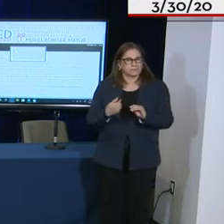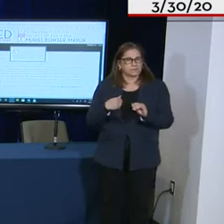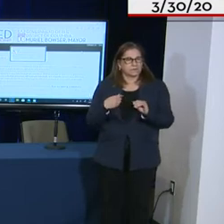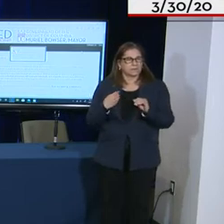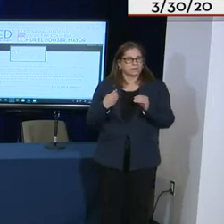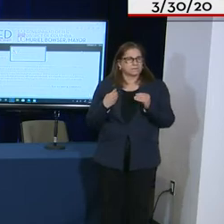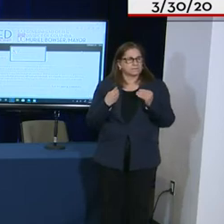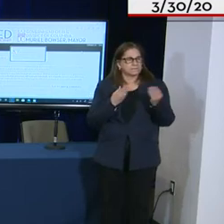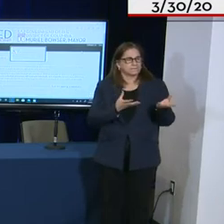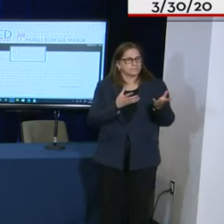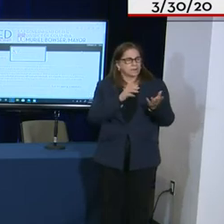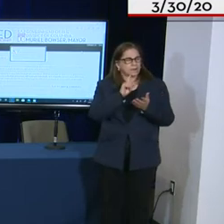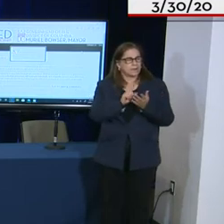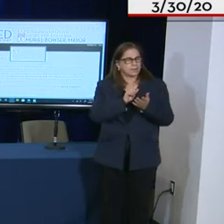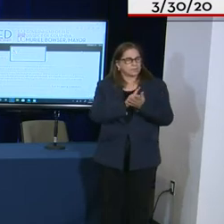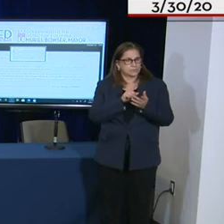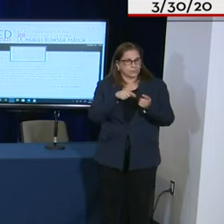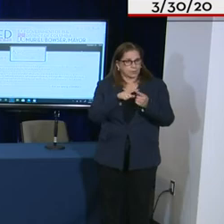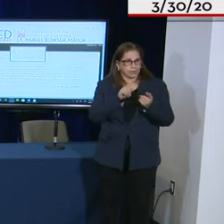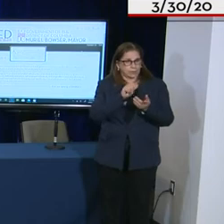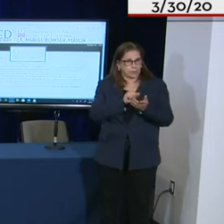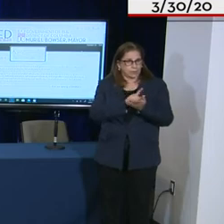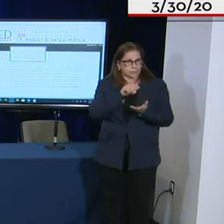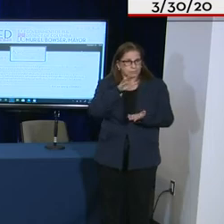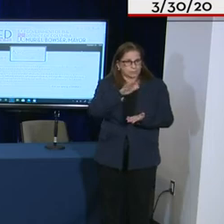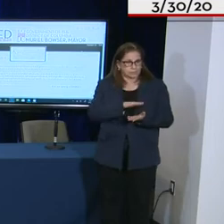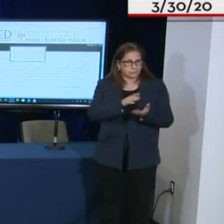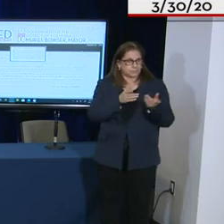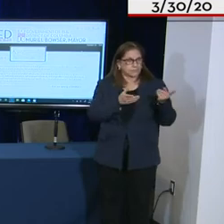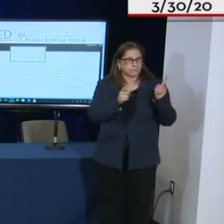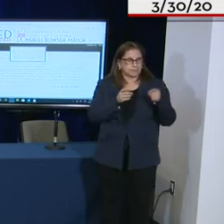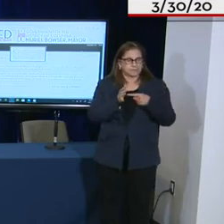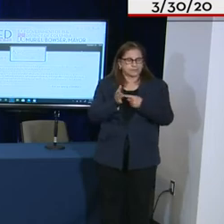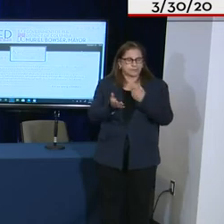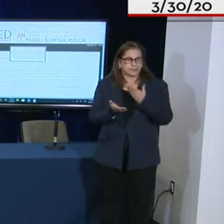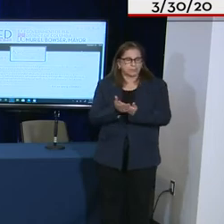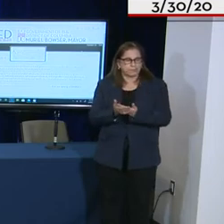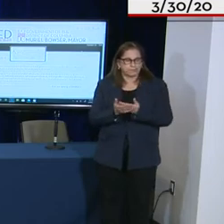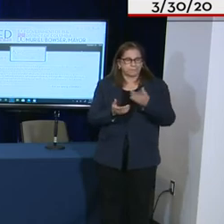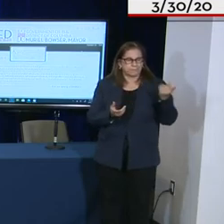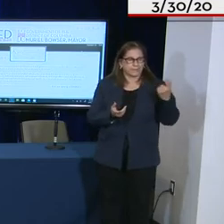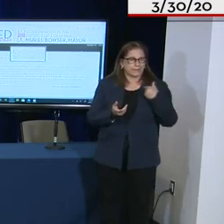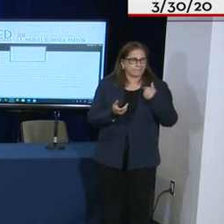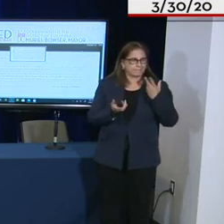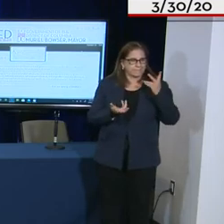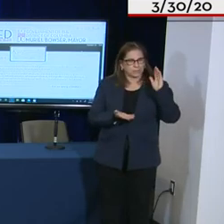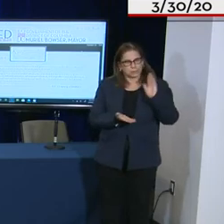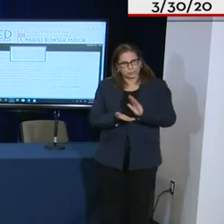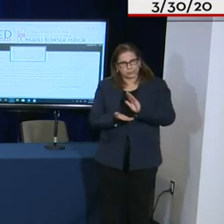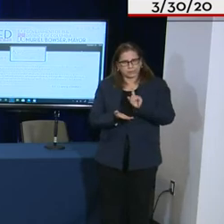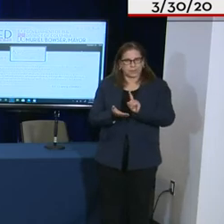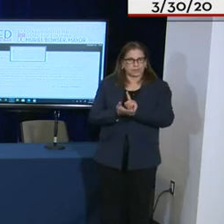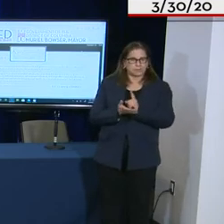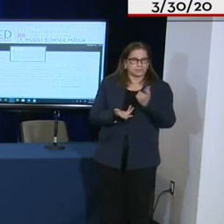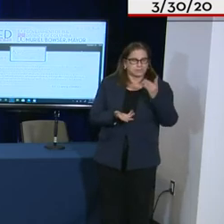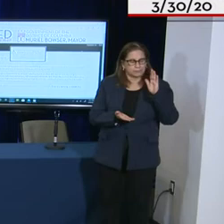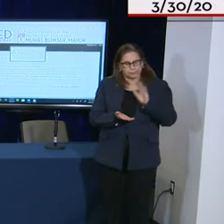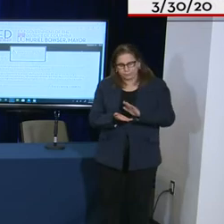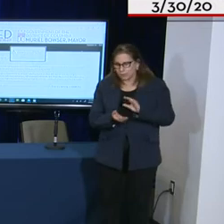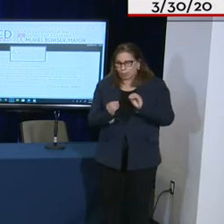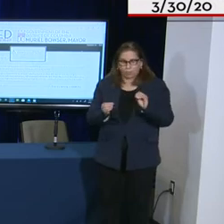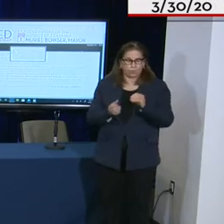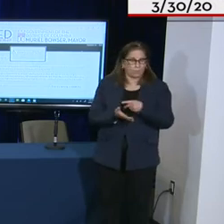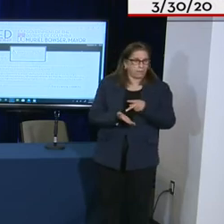occurred. And we have to ensure that they're not currently being paid by the employer.